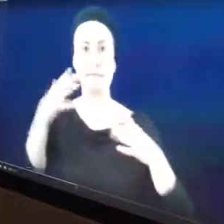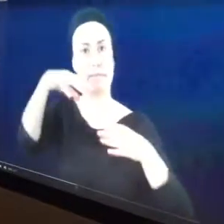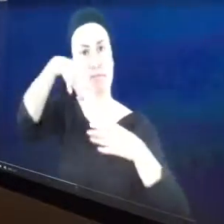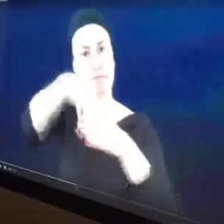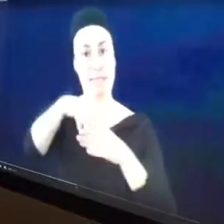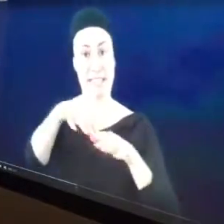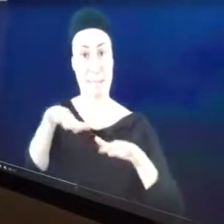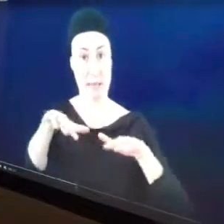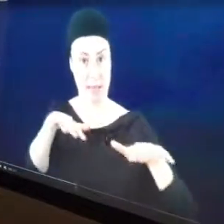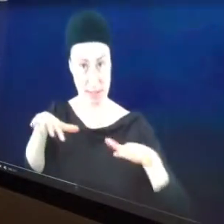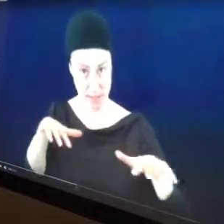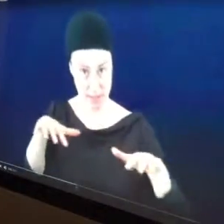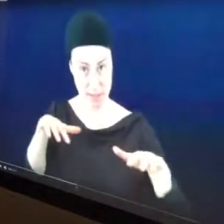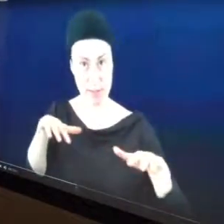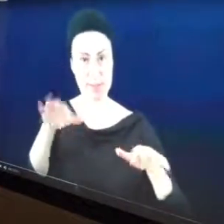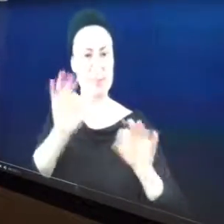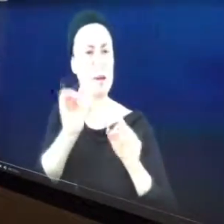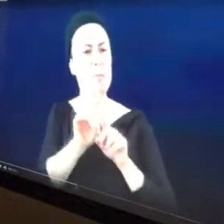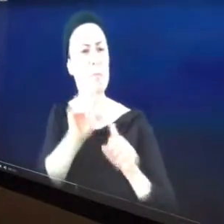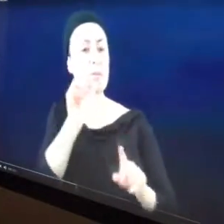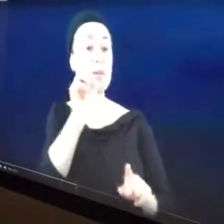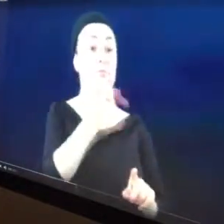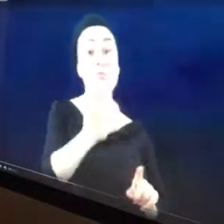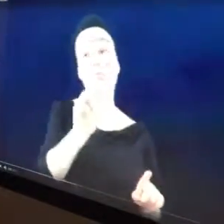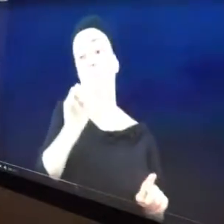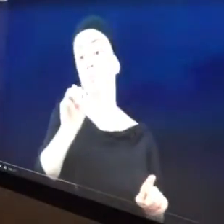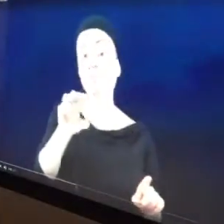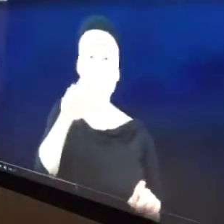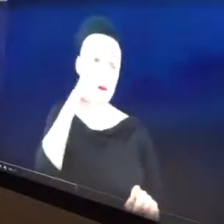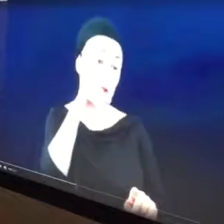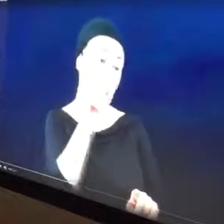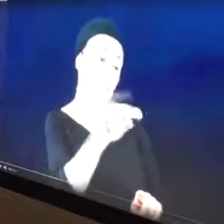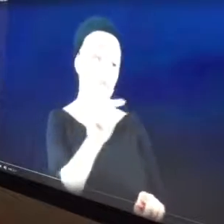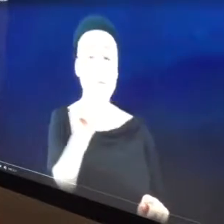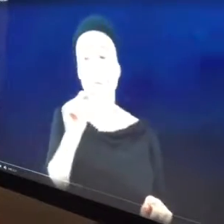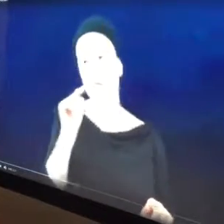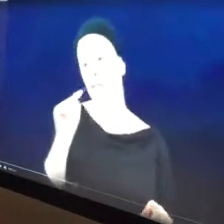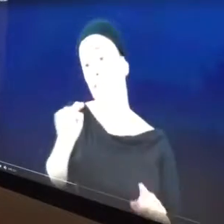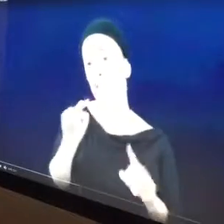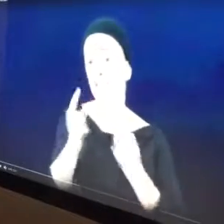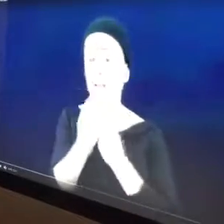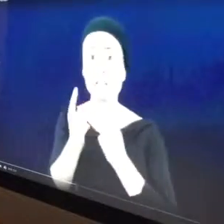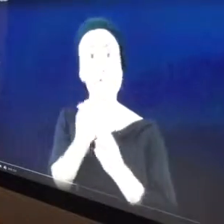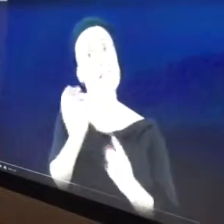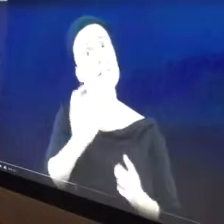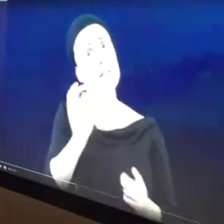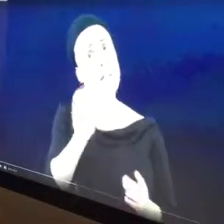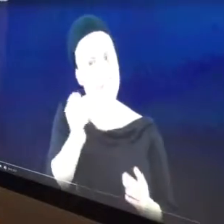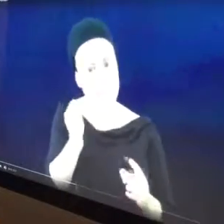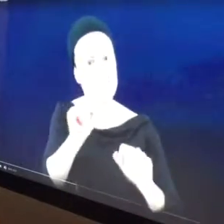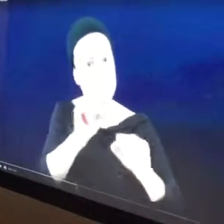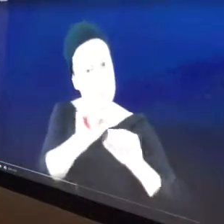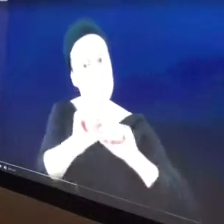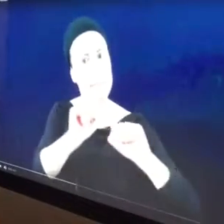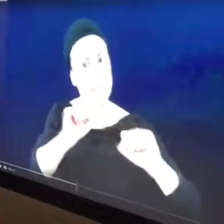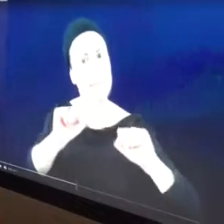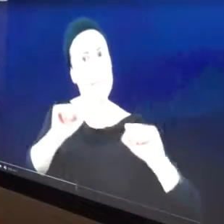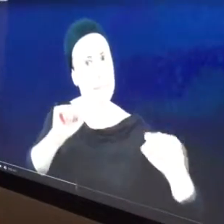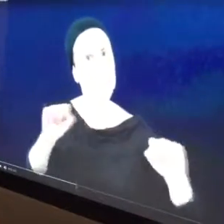Auslan incorporates the use of space. It's not simply a matter of placing individuals or objects in various locations. There are